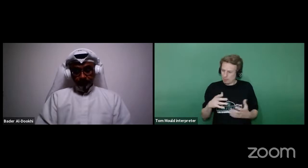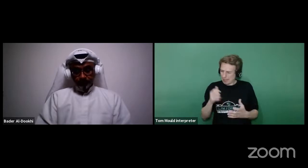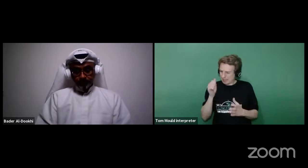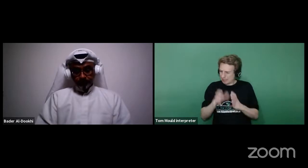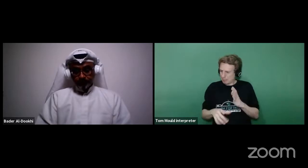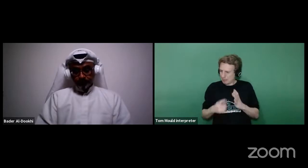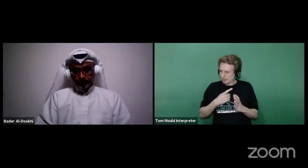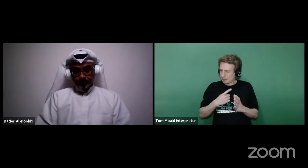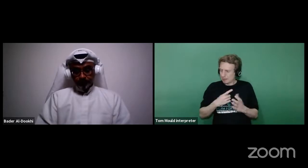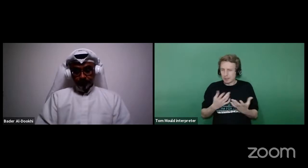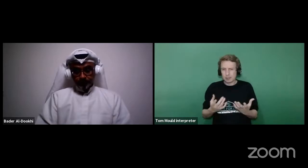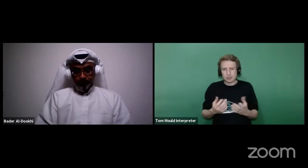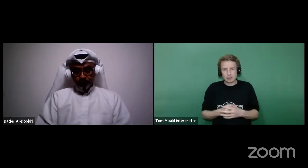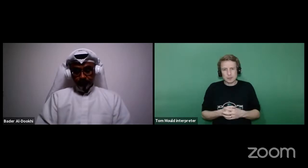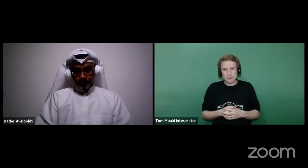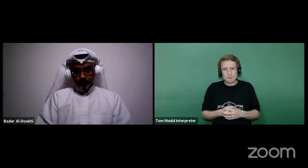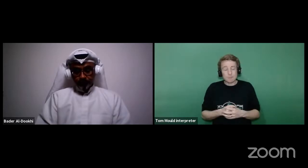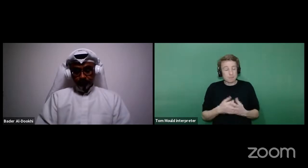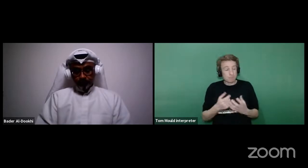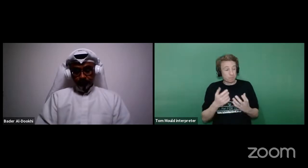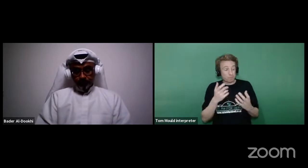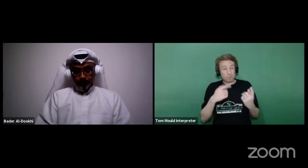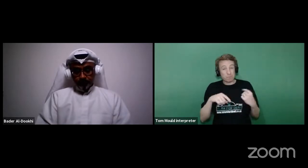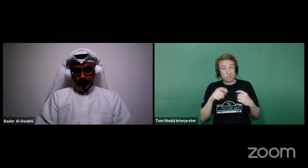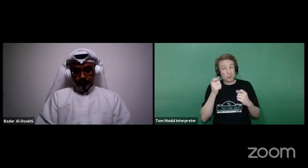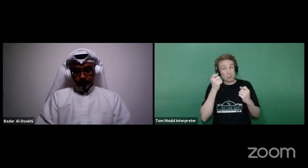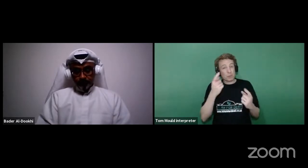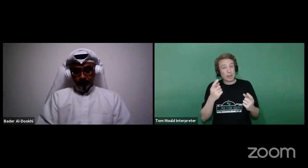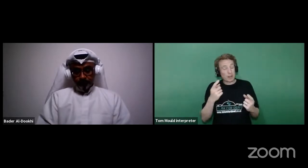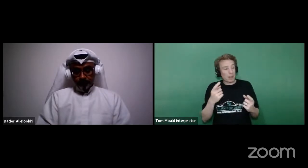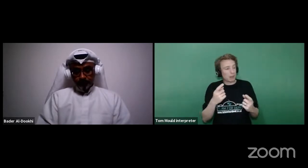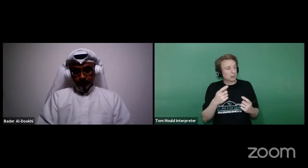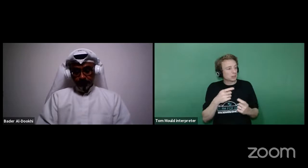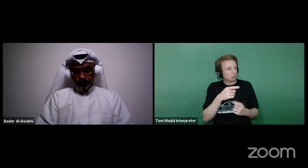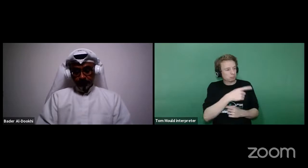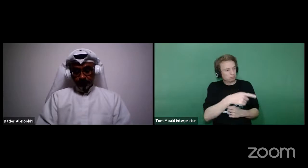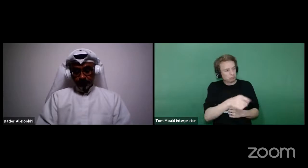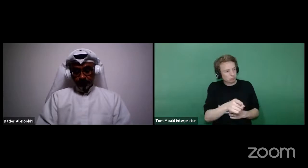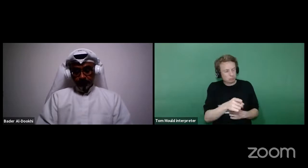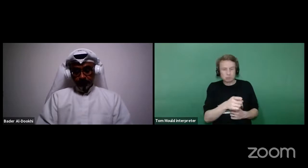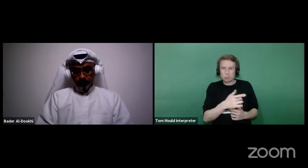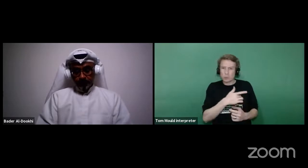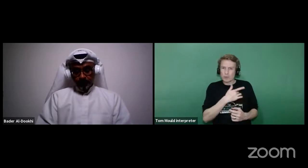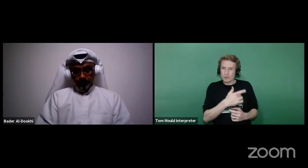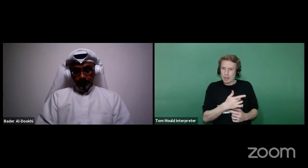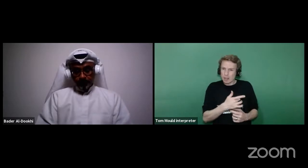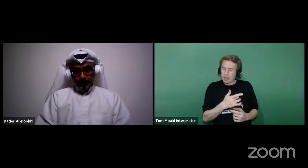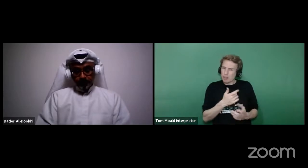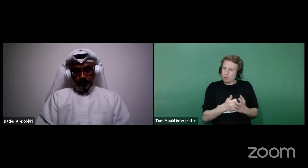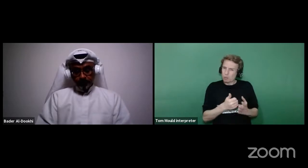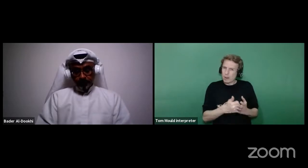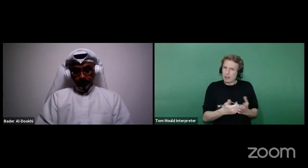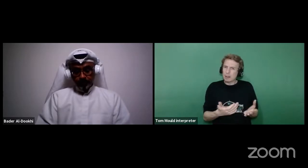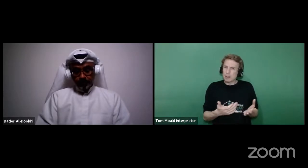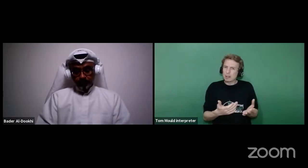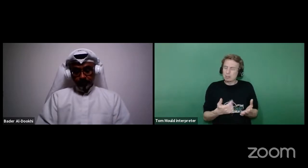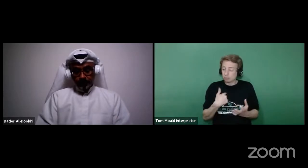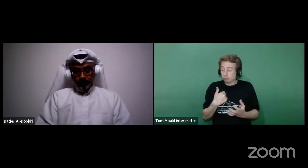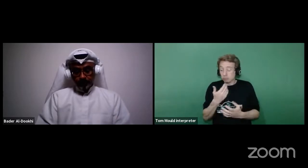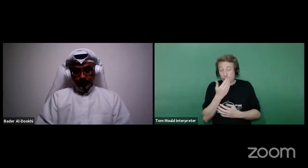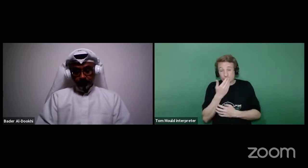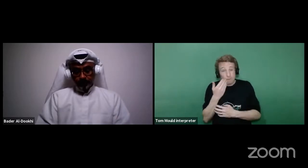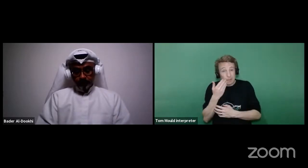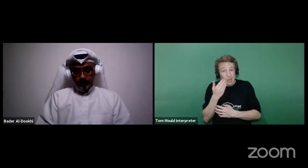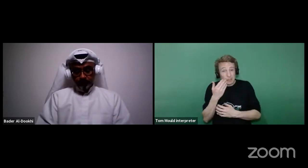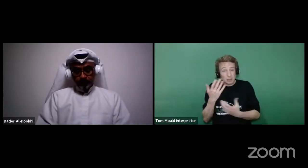they feel the fact that there are those who feel this in a real way. And when they fast and they